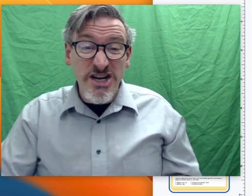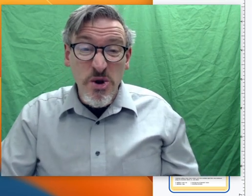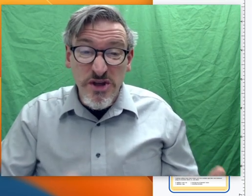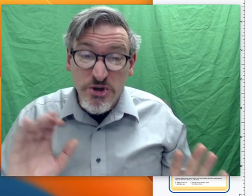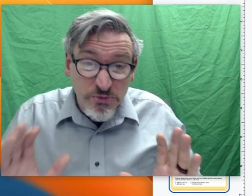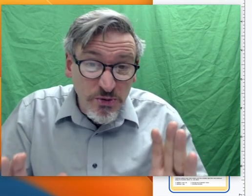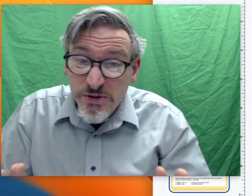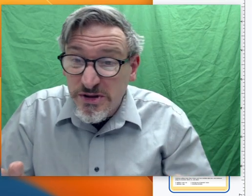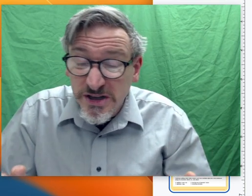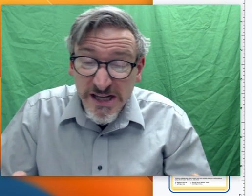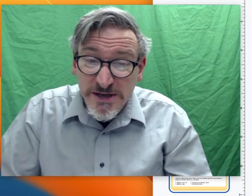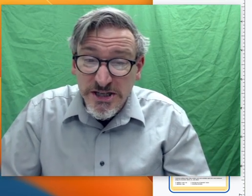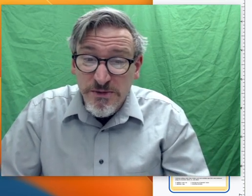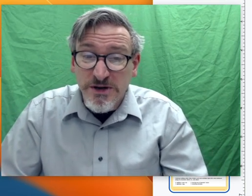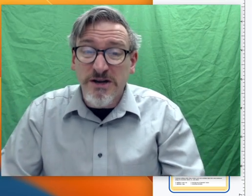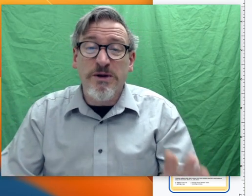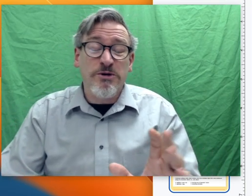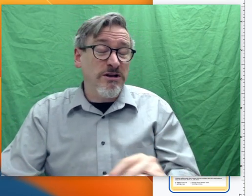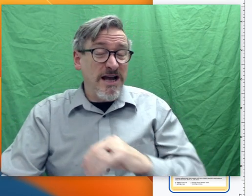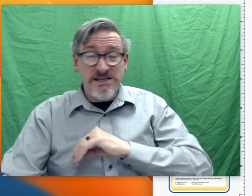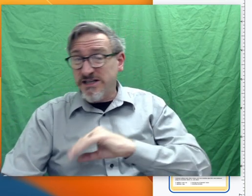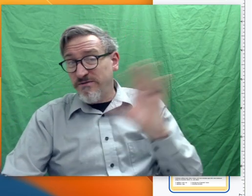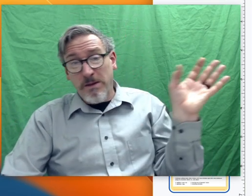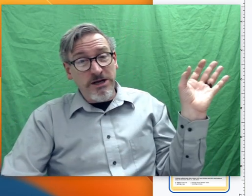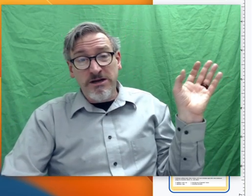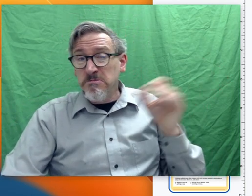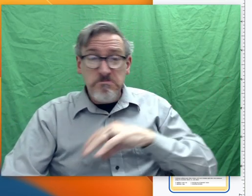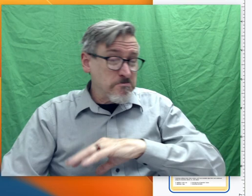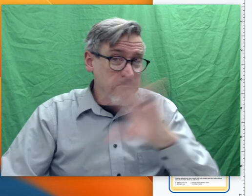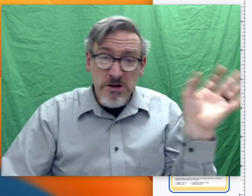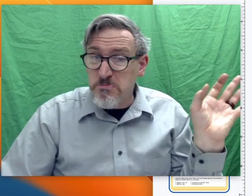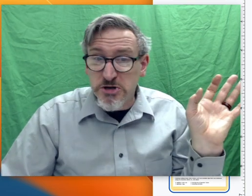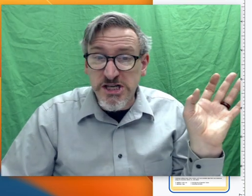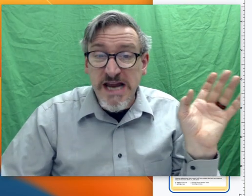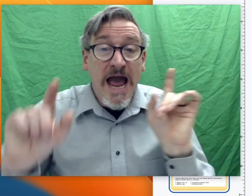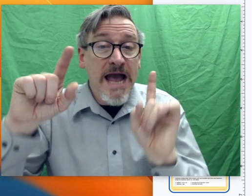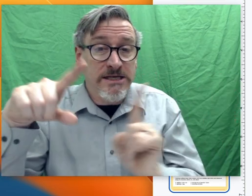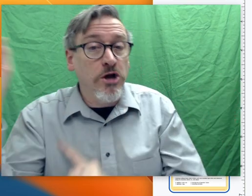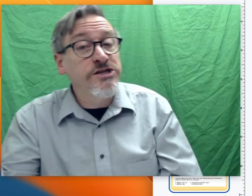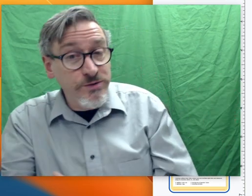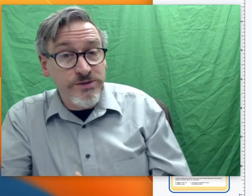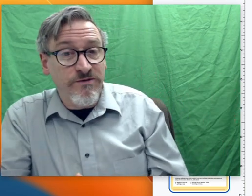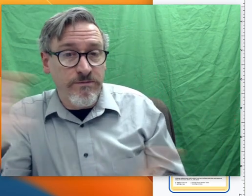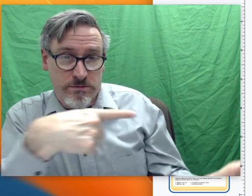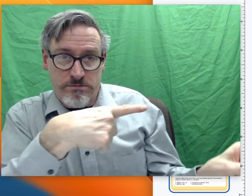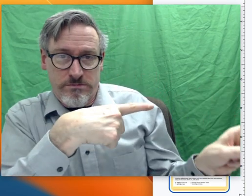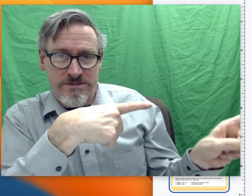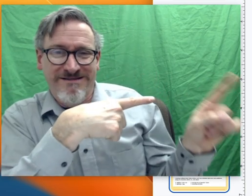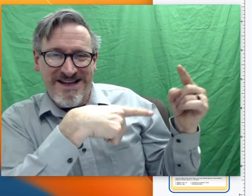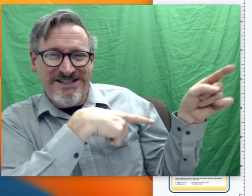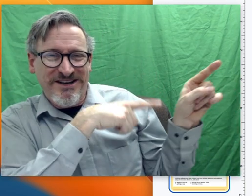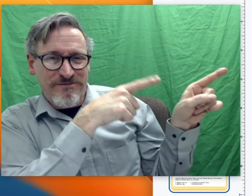need to know the truth, especially when we're in class, in public. Just as long as you use the,